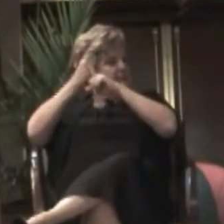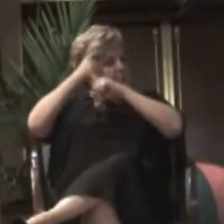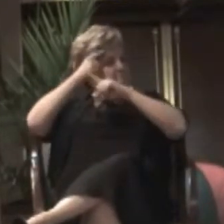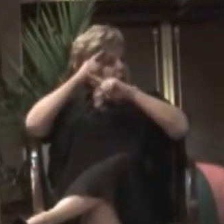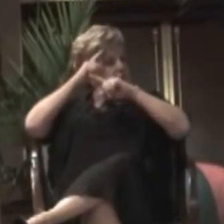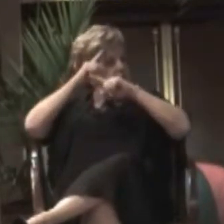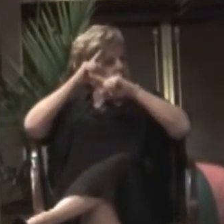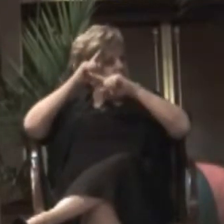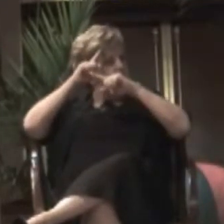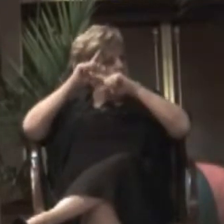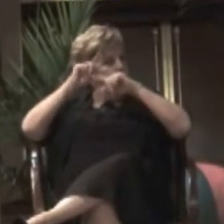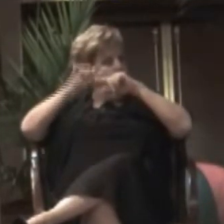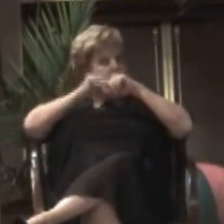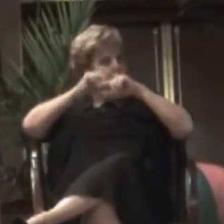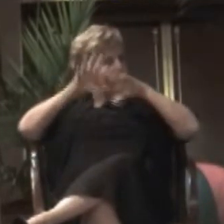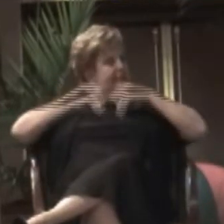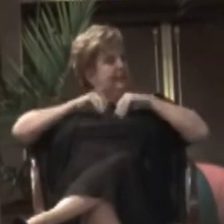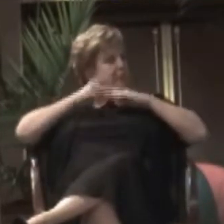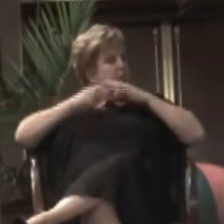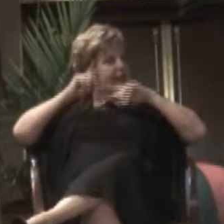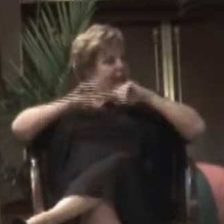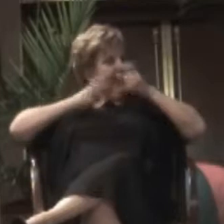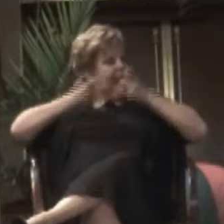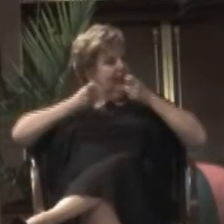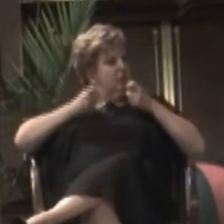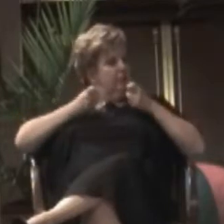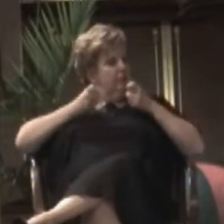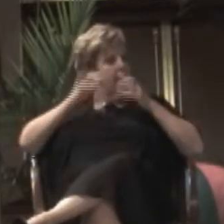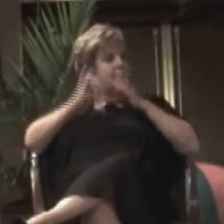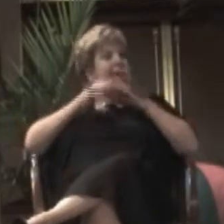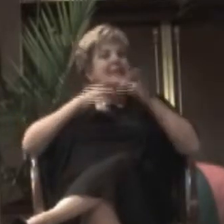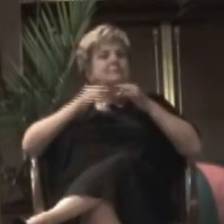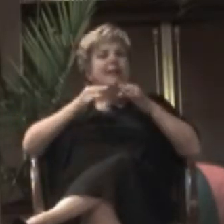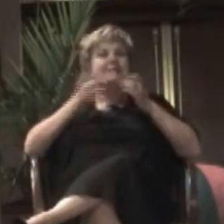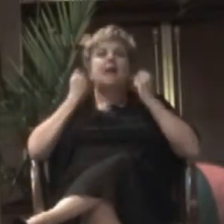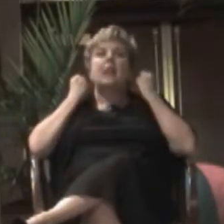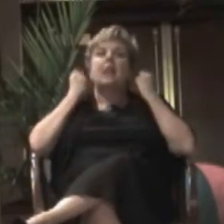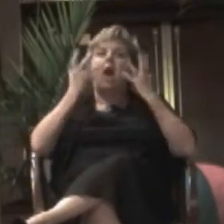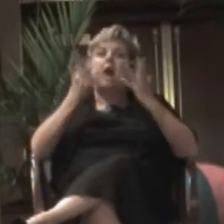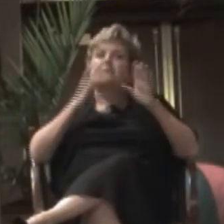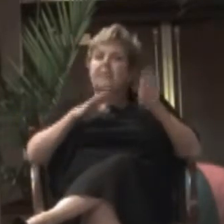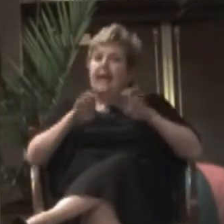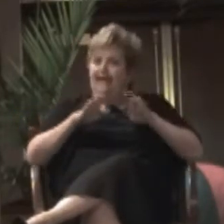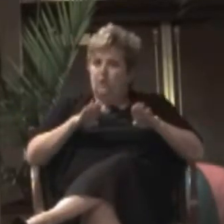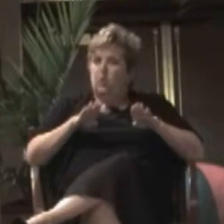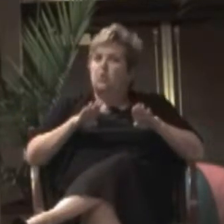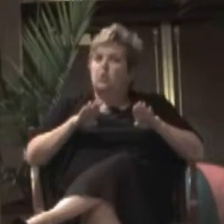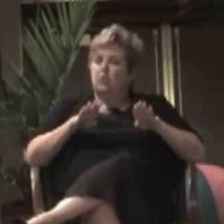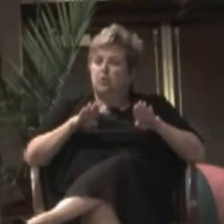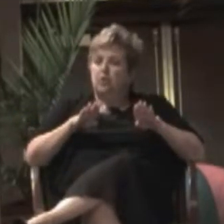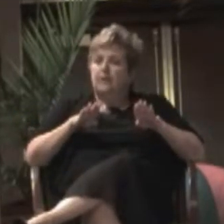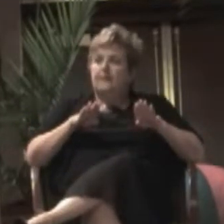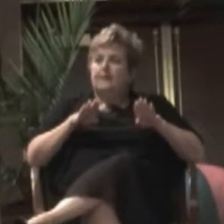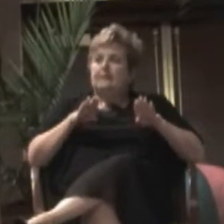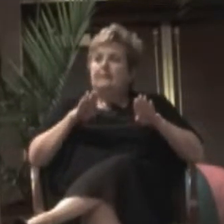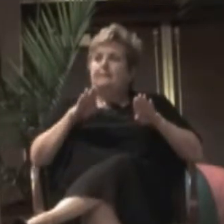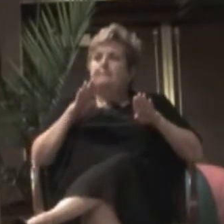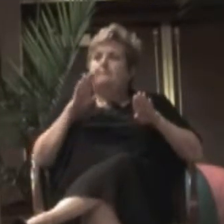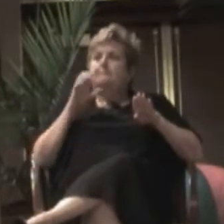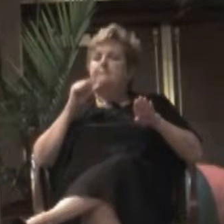handle, and that explains a lot of behavior to me. A lot of behavior. And so when that was visited to me from those